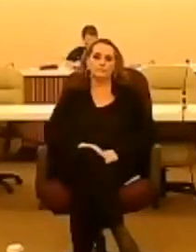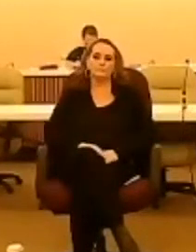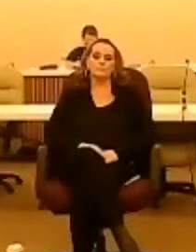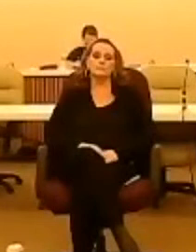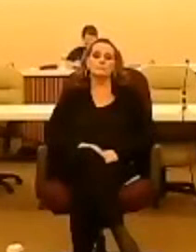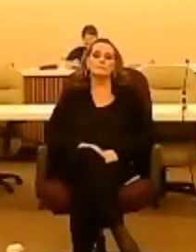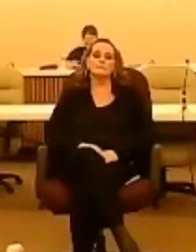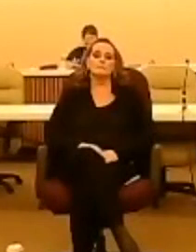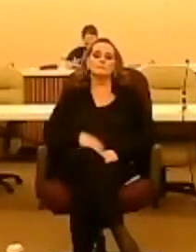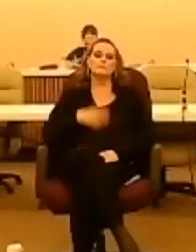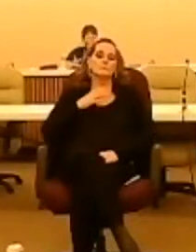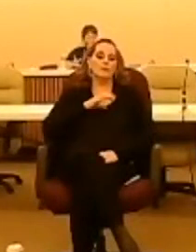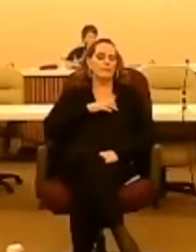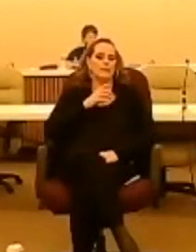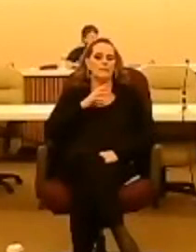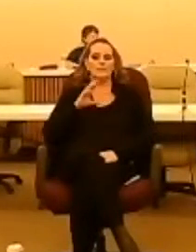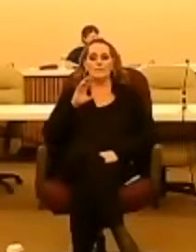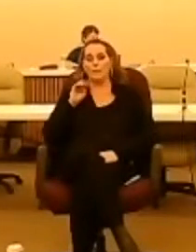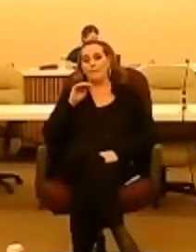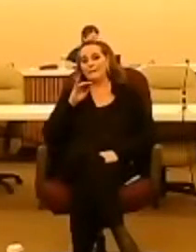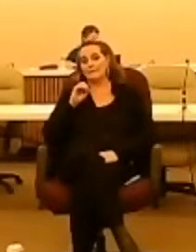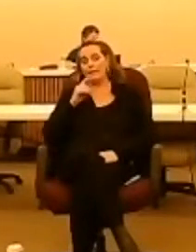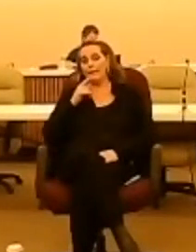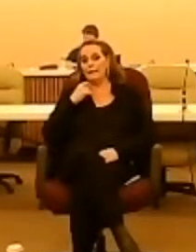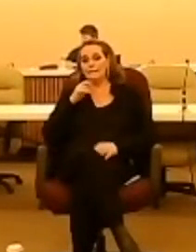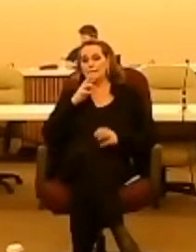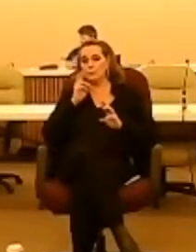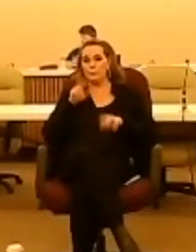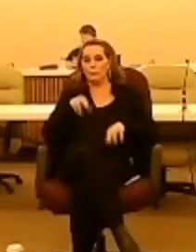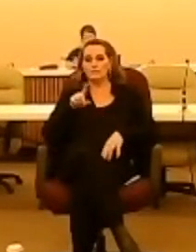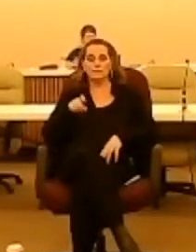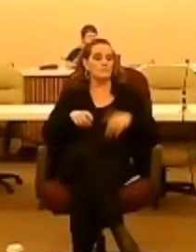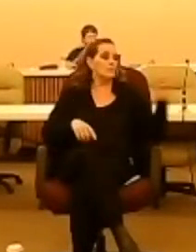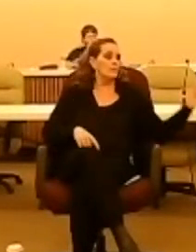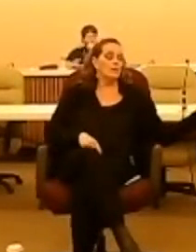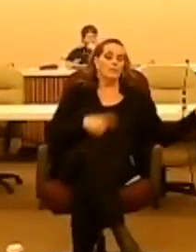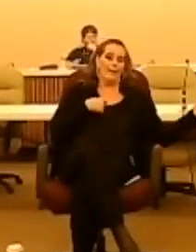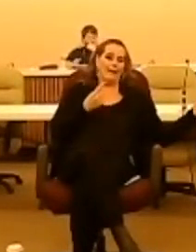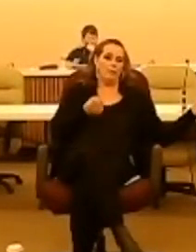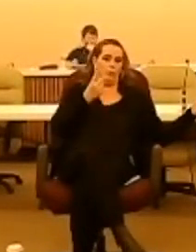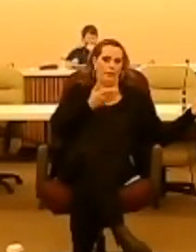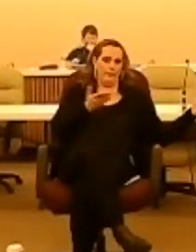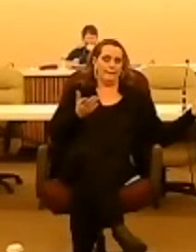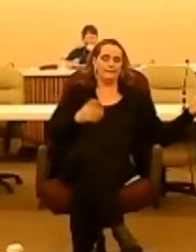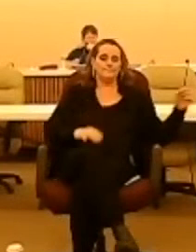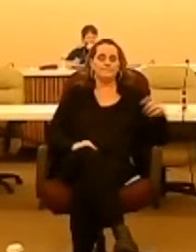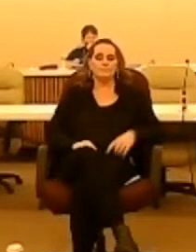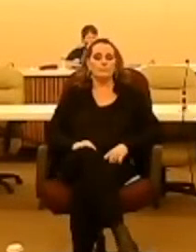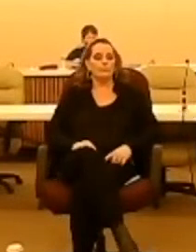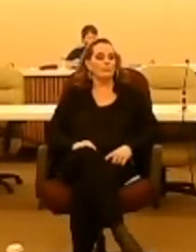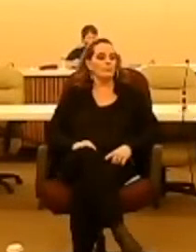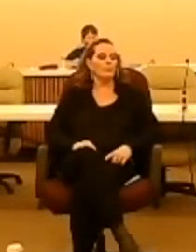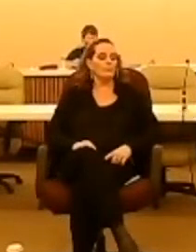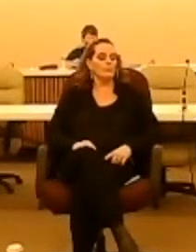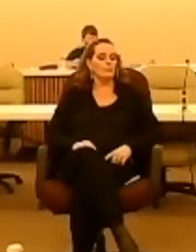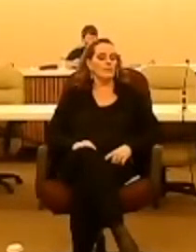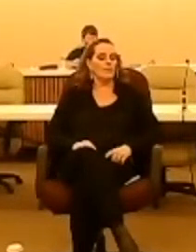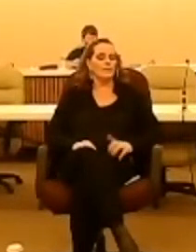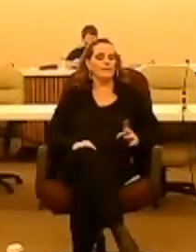Committee or miscellaneous reports? I have just one thing. The nothing